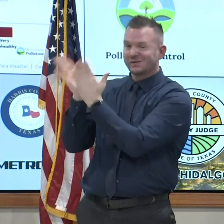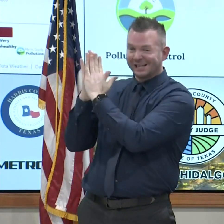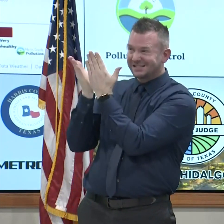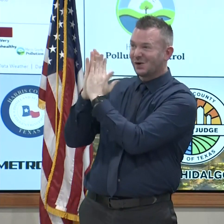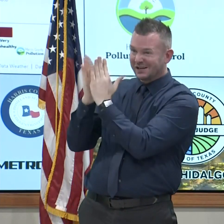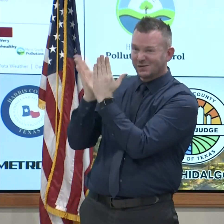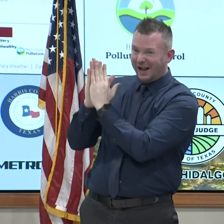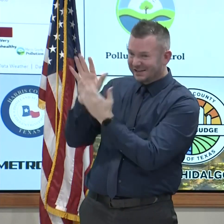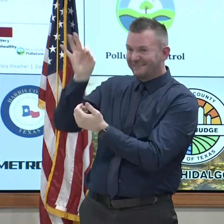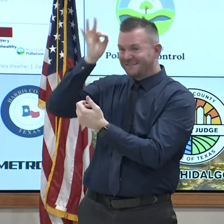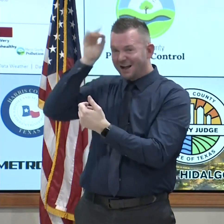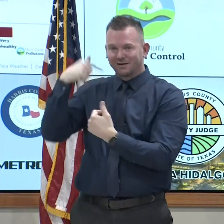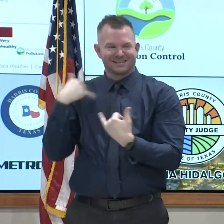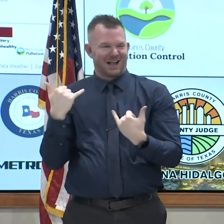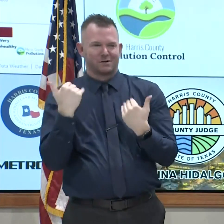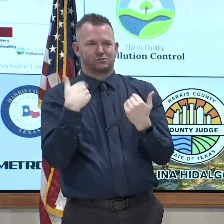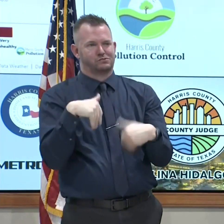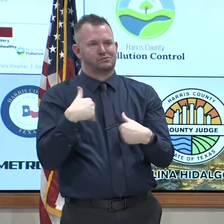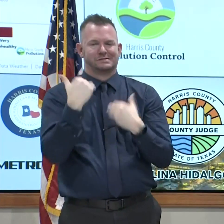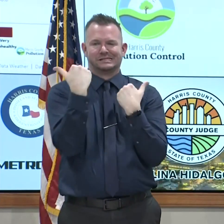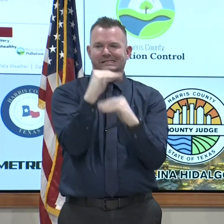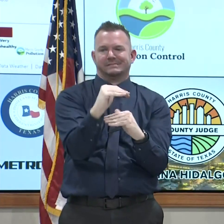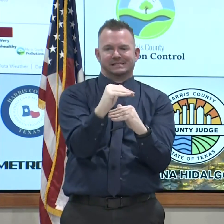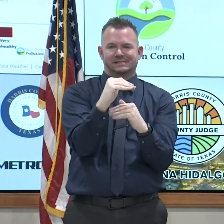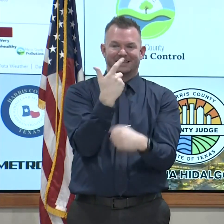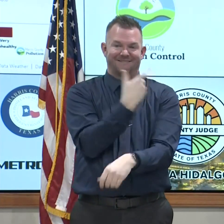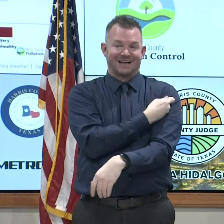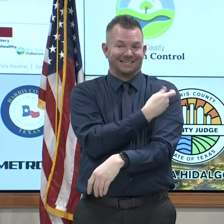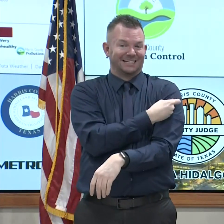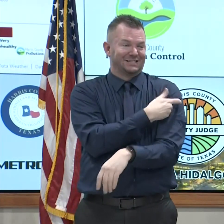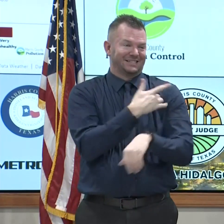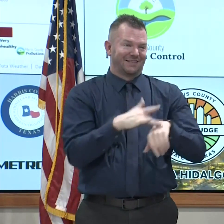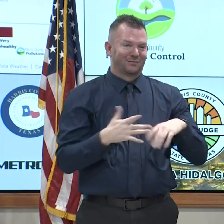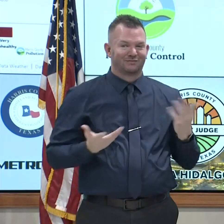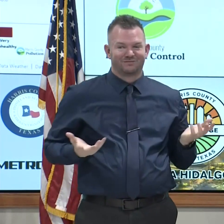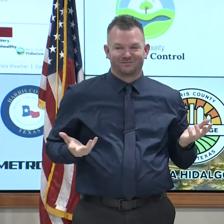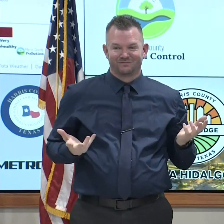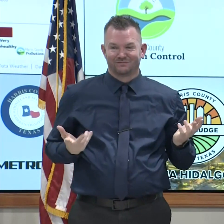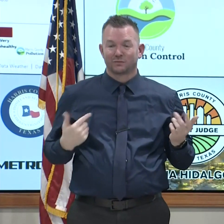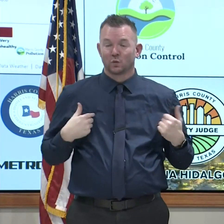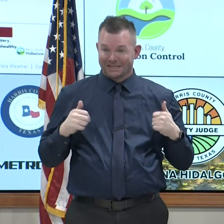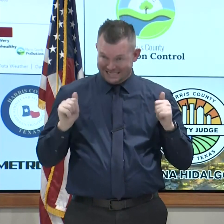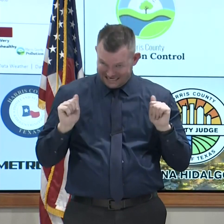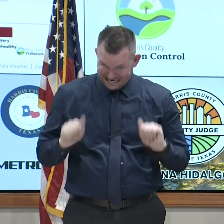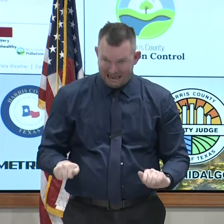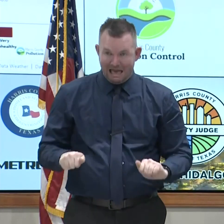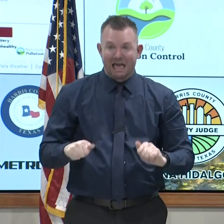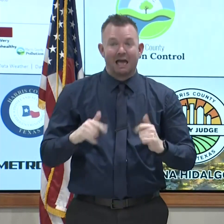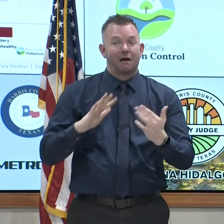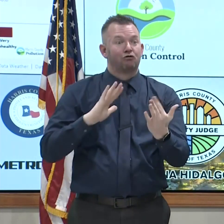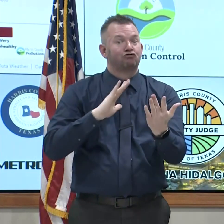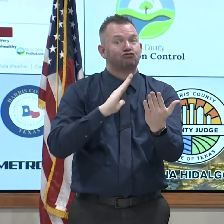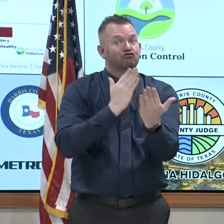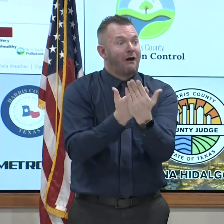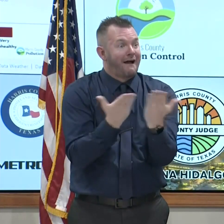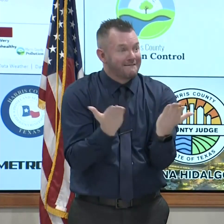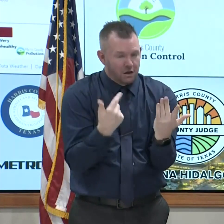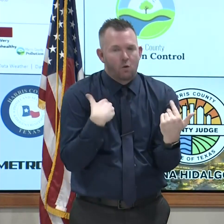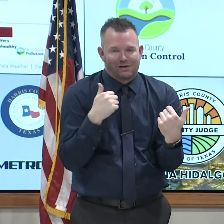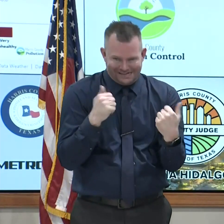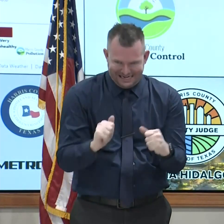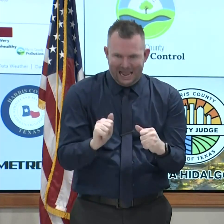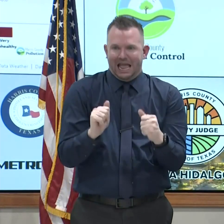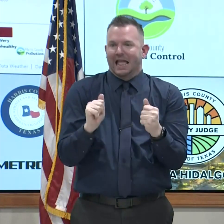limiting factor is the doses. We have the ability to get these doses out the door within days. We have the capacity to get